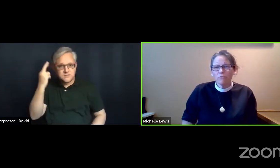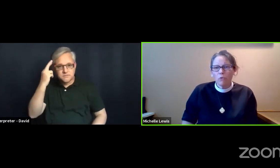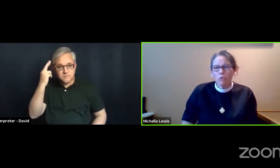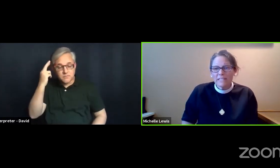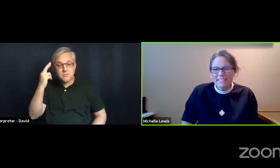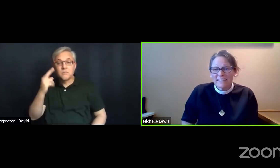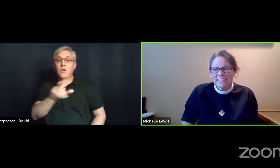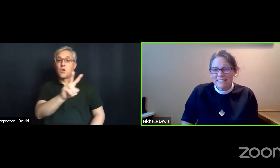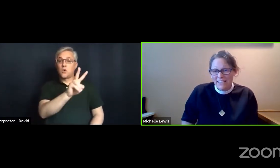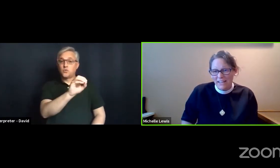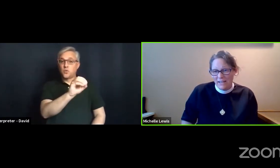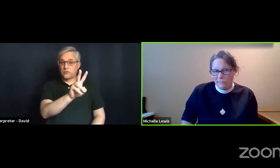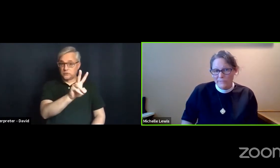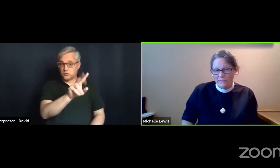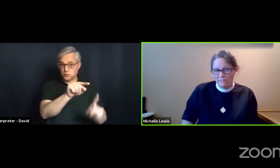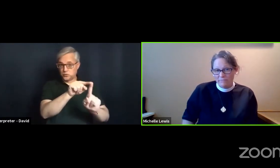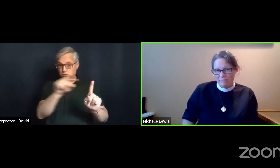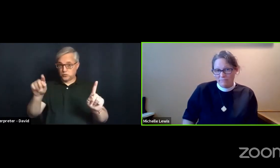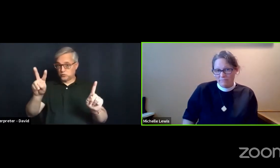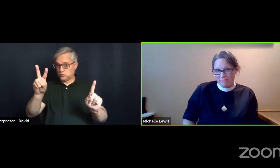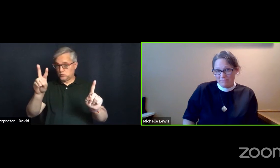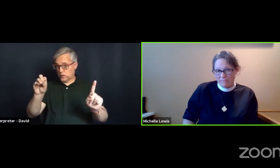over 46 times.